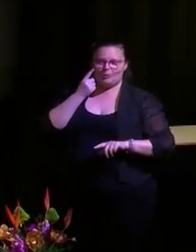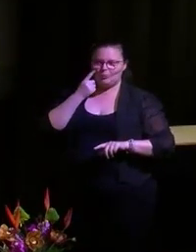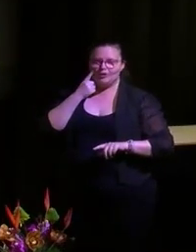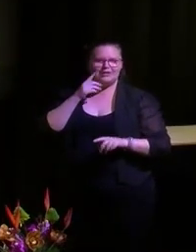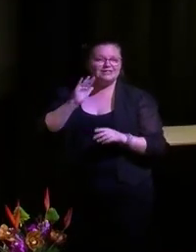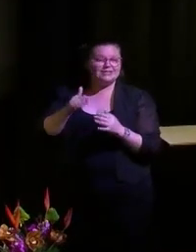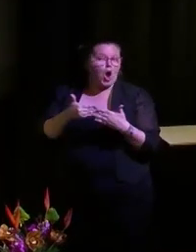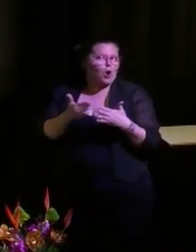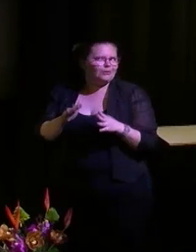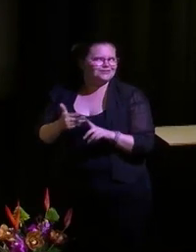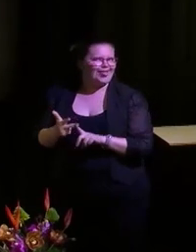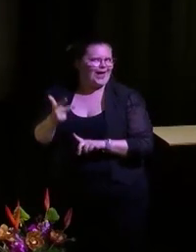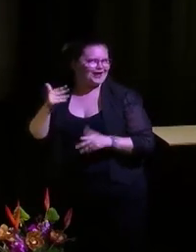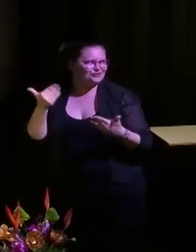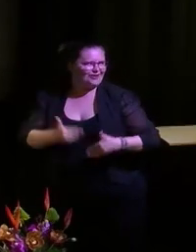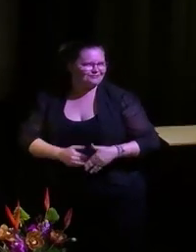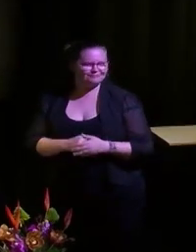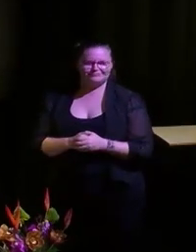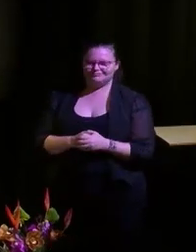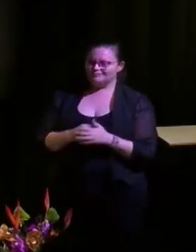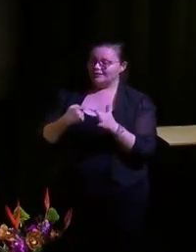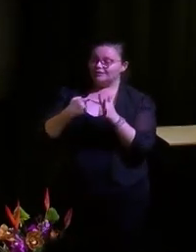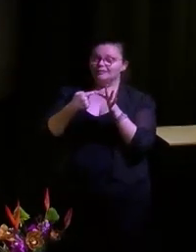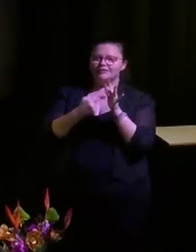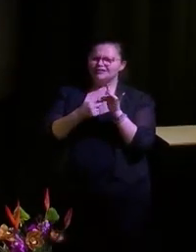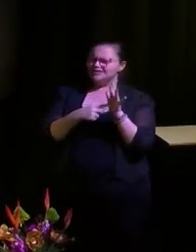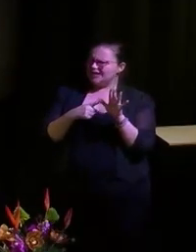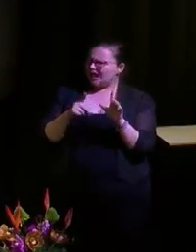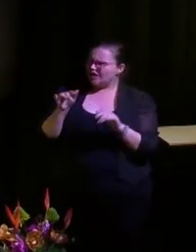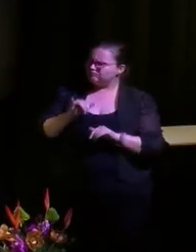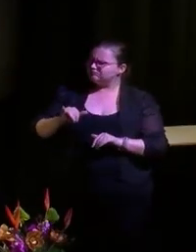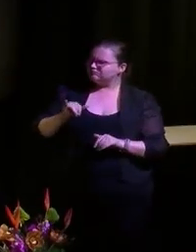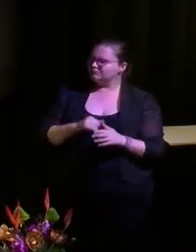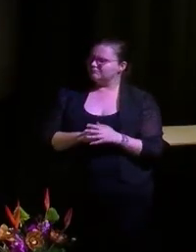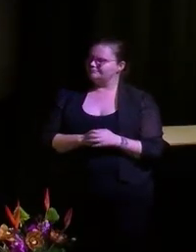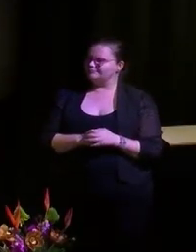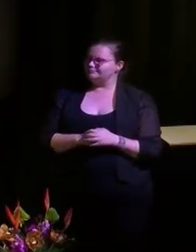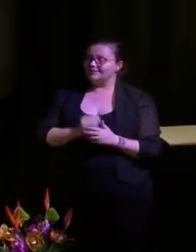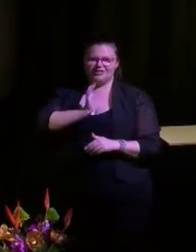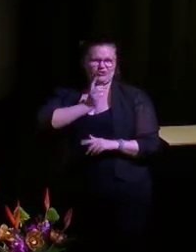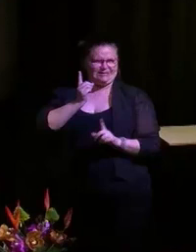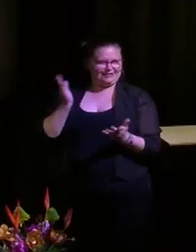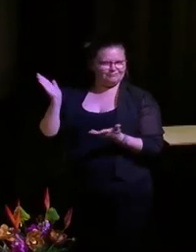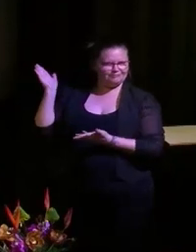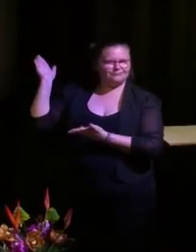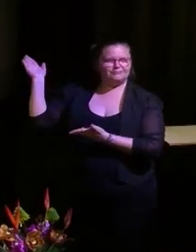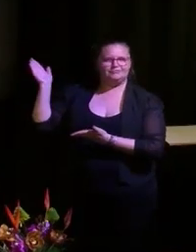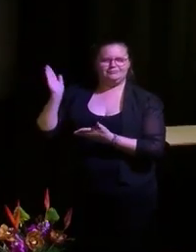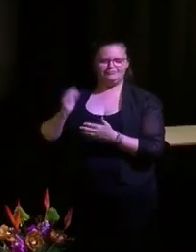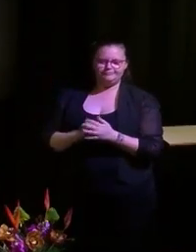tonight. Katina, did you have a particular work that engaged you? It's interesting that this image just came up. This is